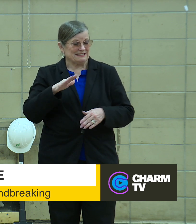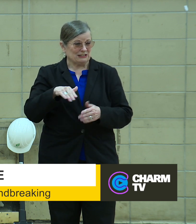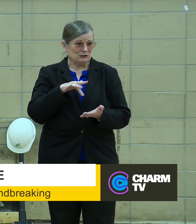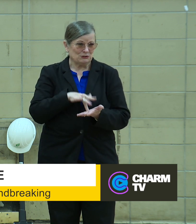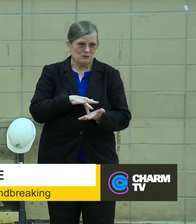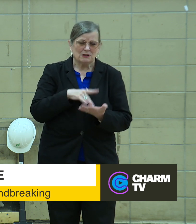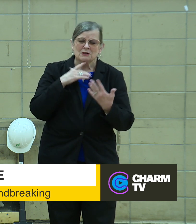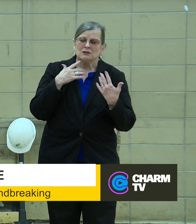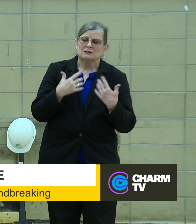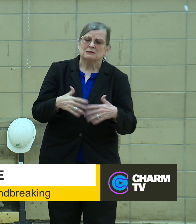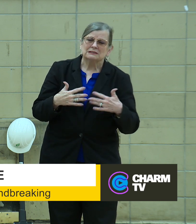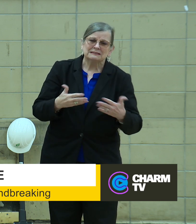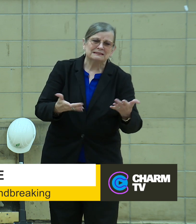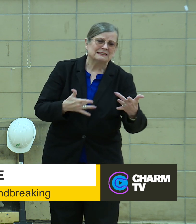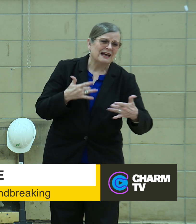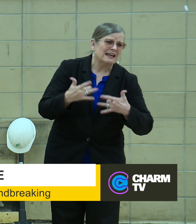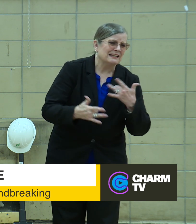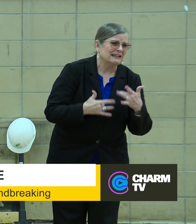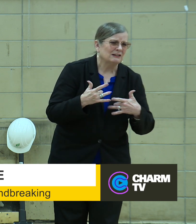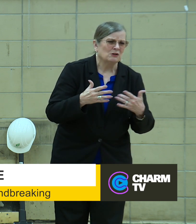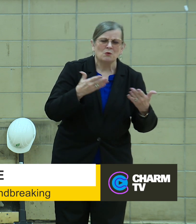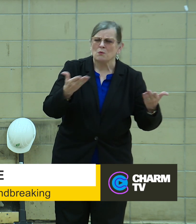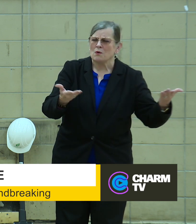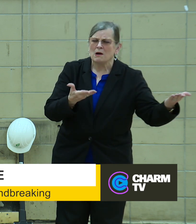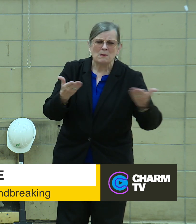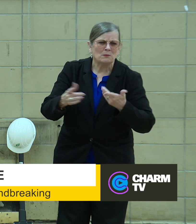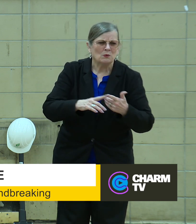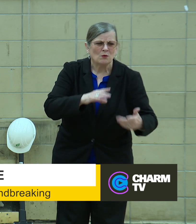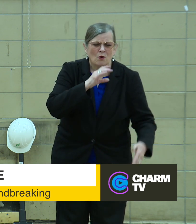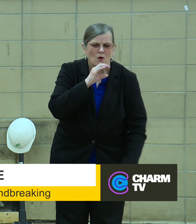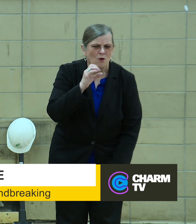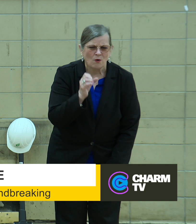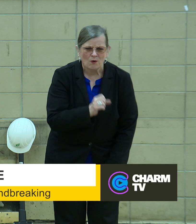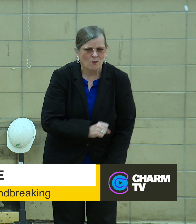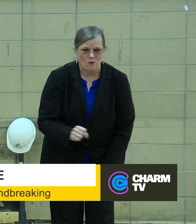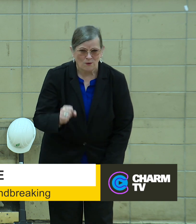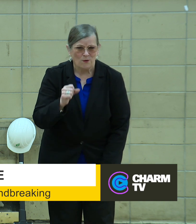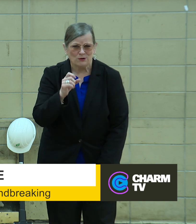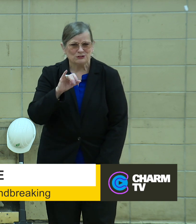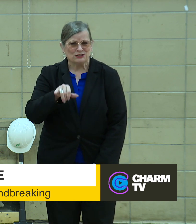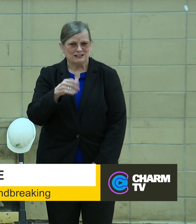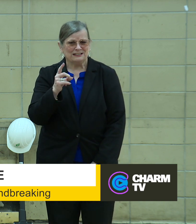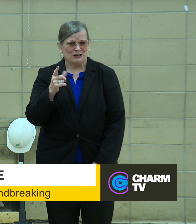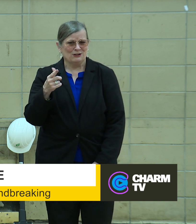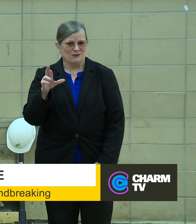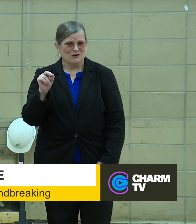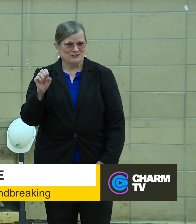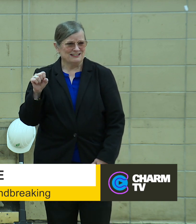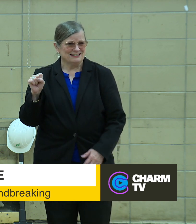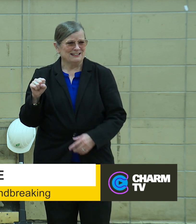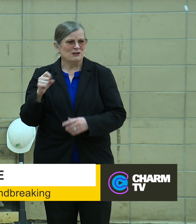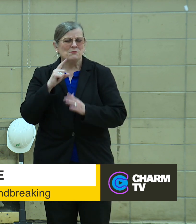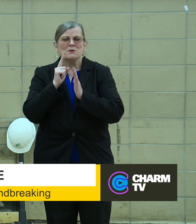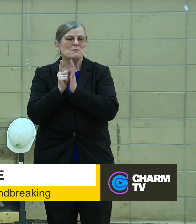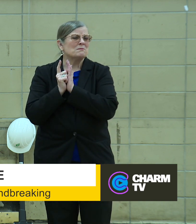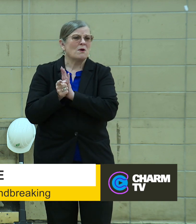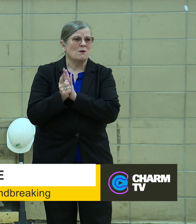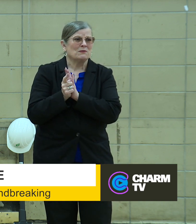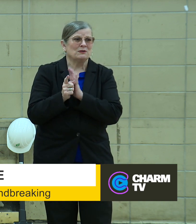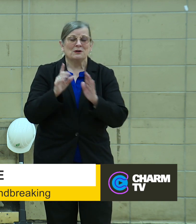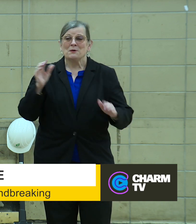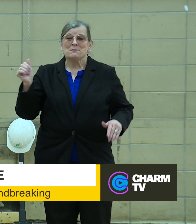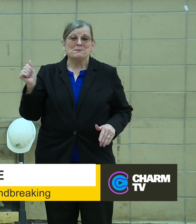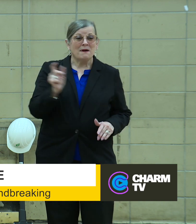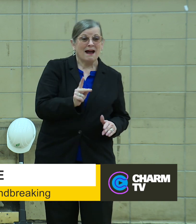excited. Welcome to the old J.D. Gross. And in just a little bit, we want to welcome you back to the